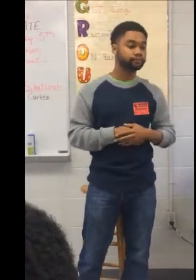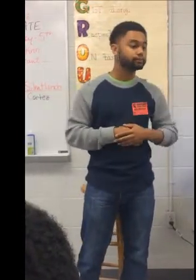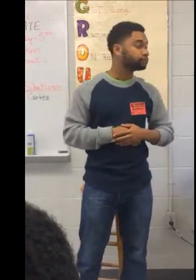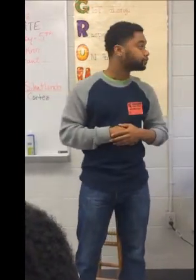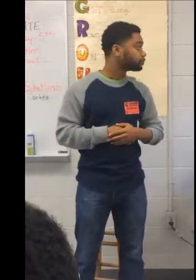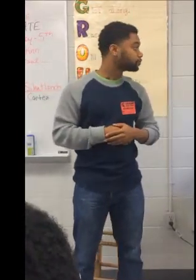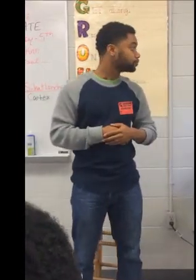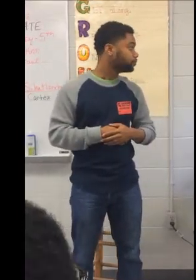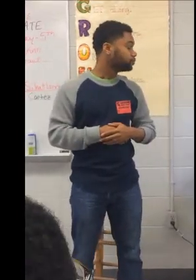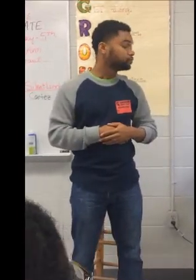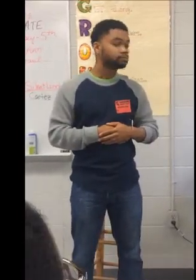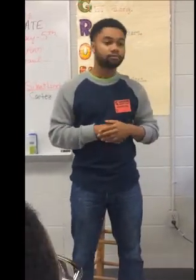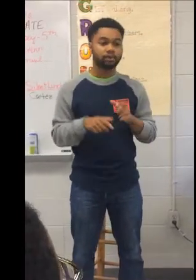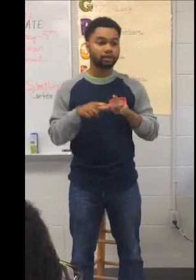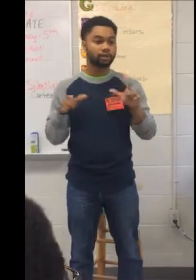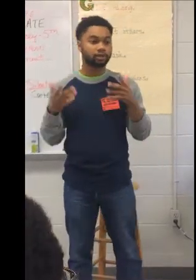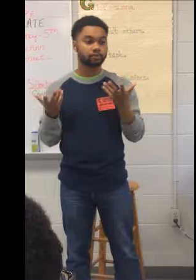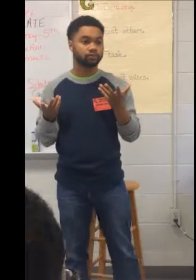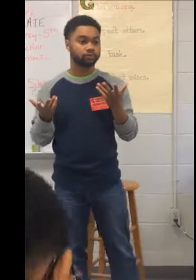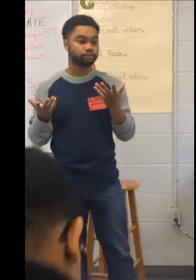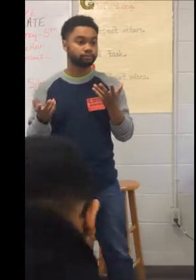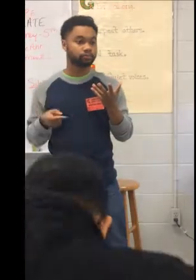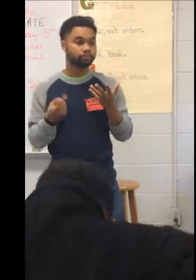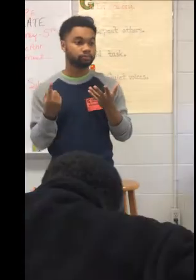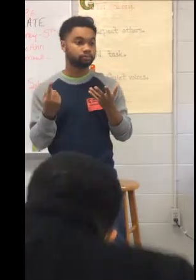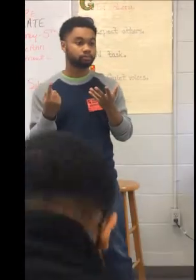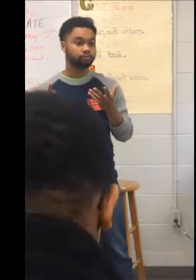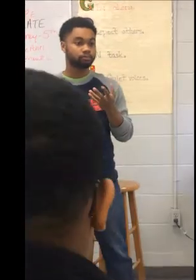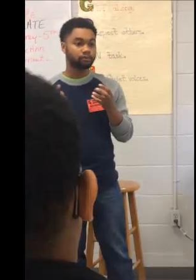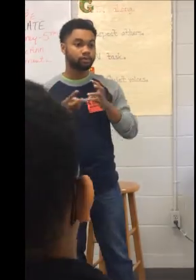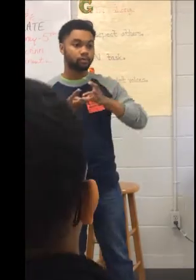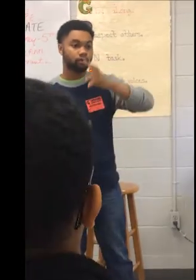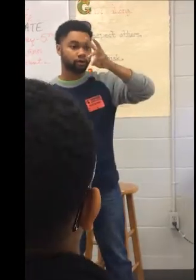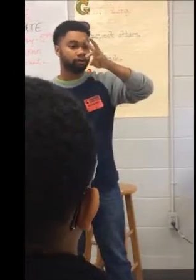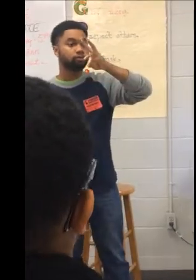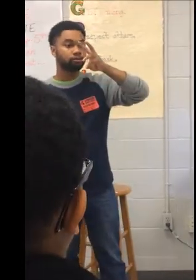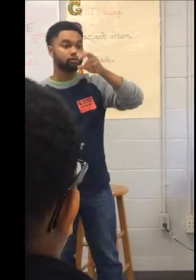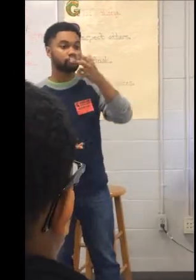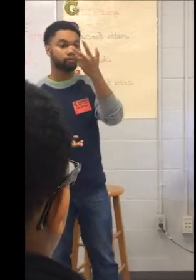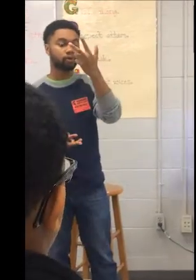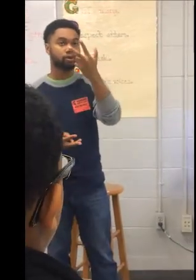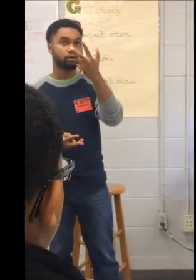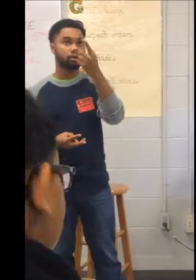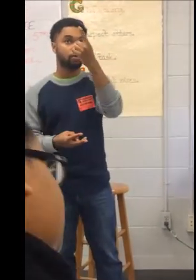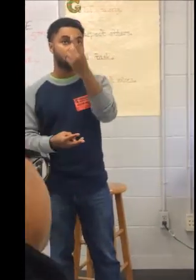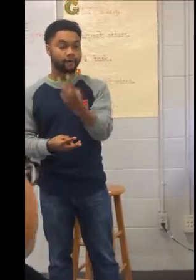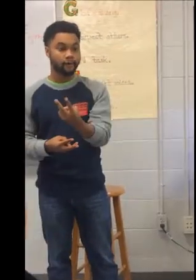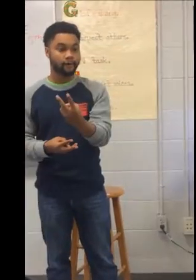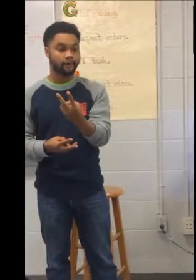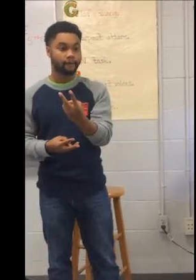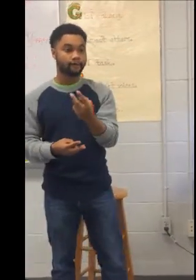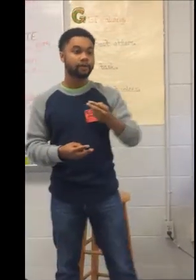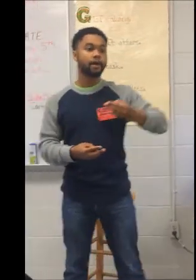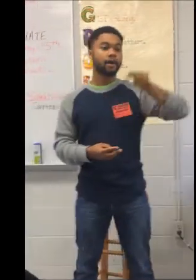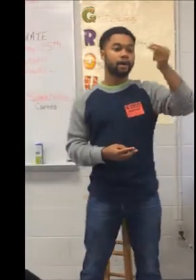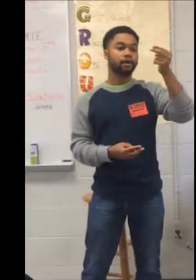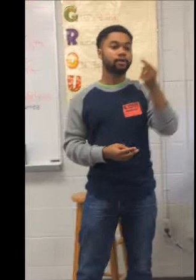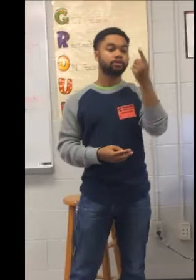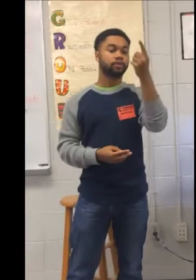What's the length? 1. What's the width? 3.5. What's the height?